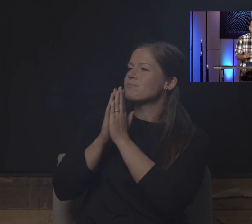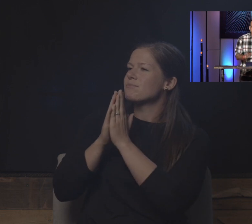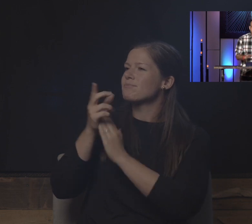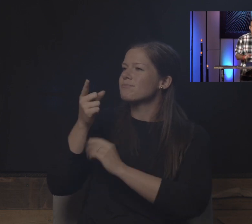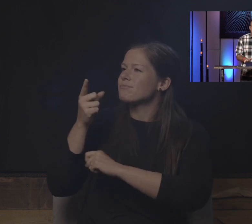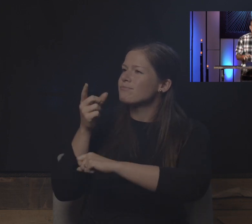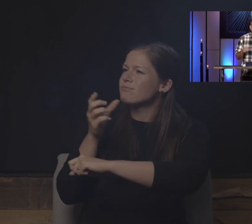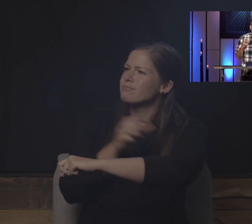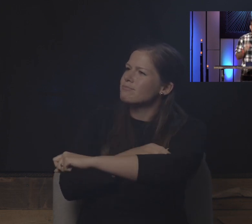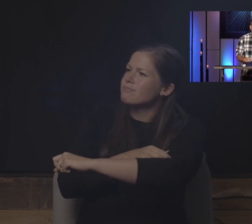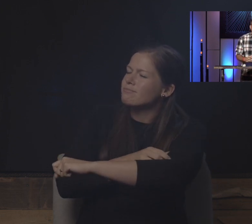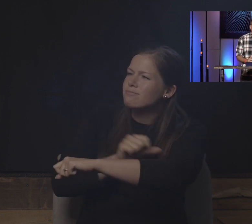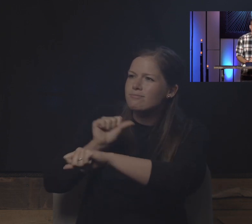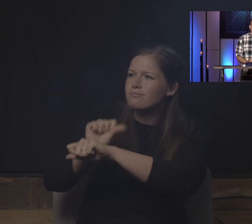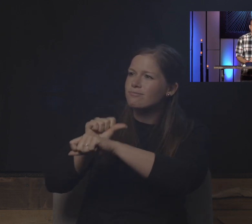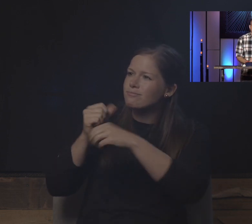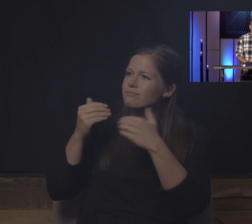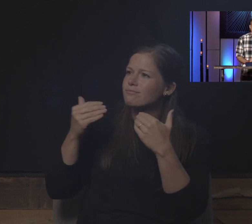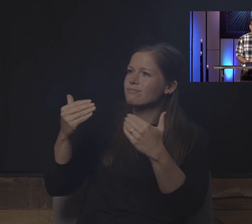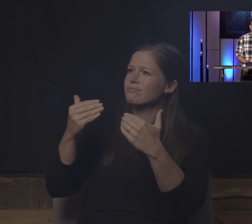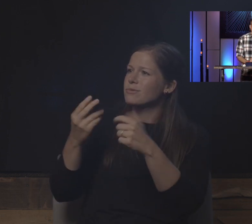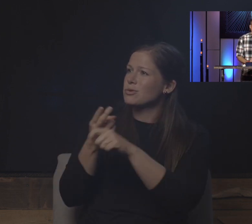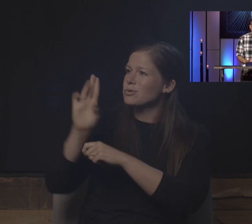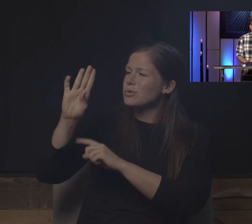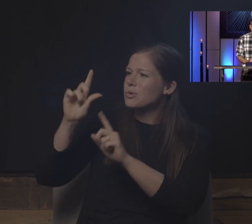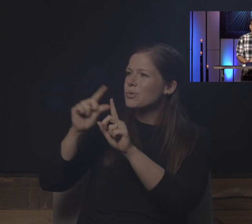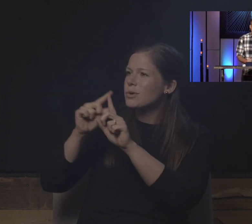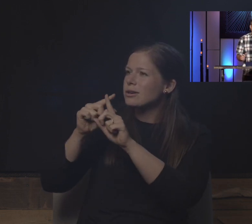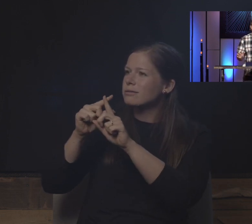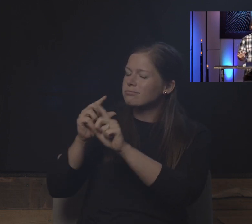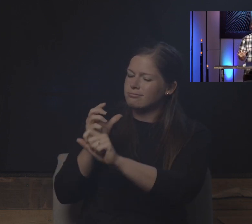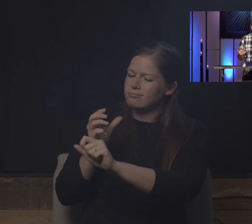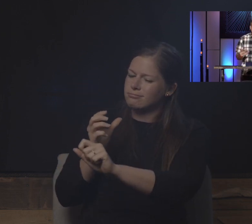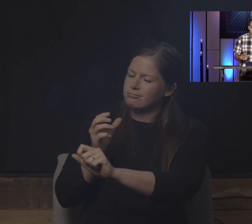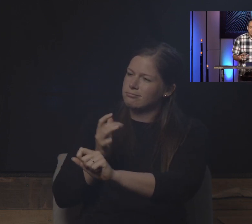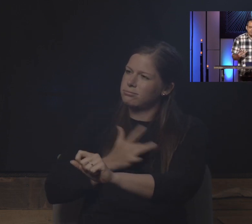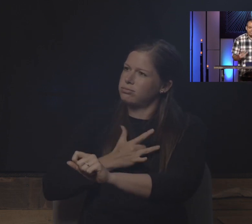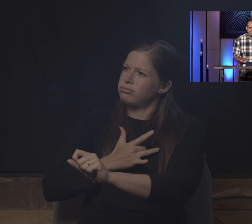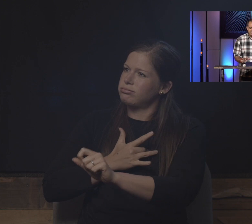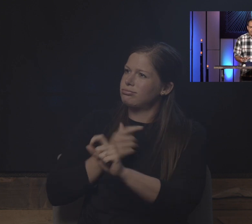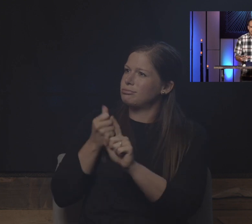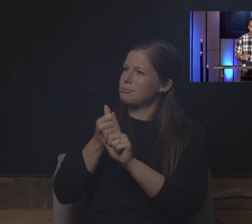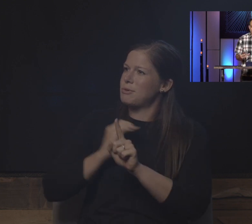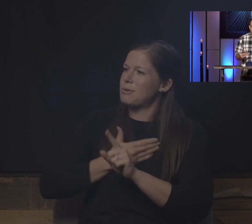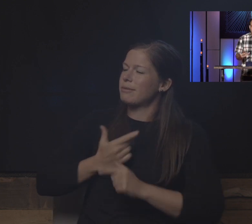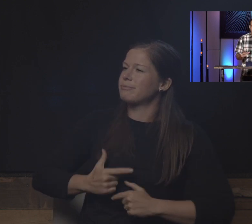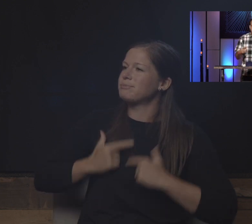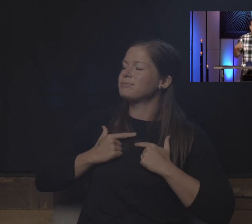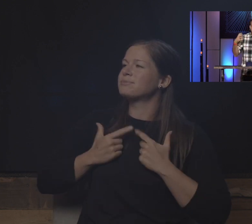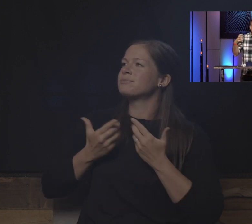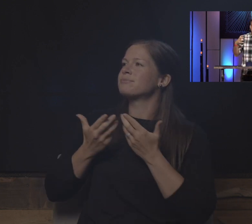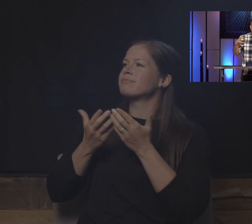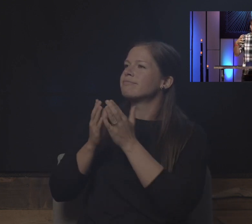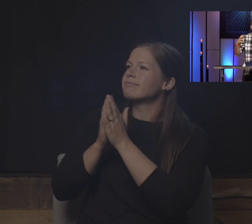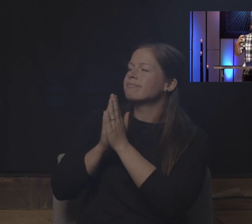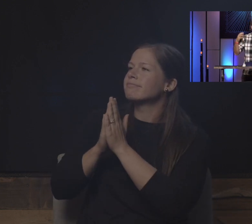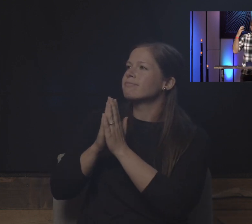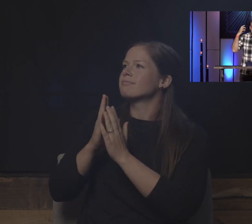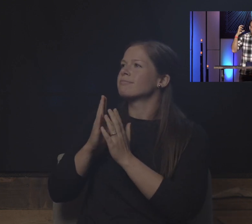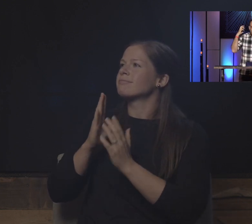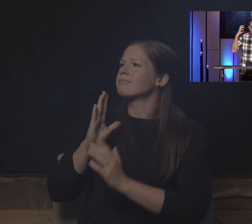you would use your word powerfully in our lives. I ask that the truths that we hear would not